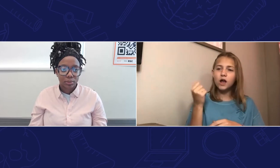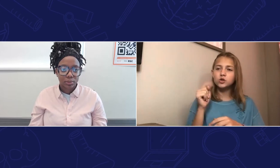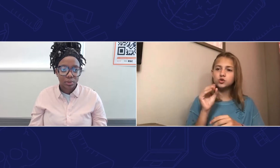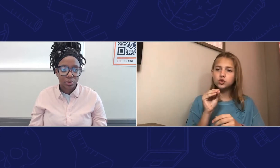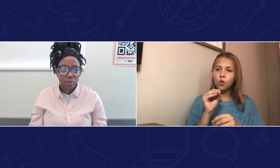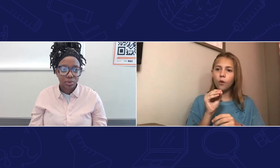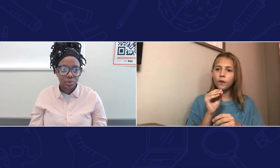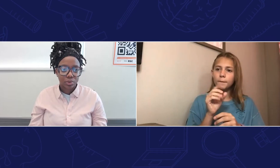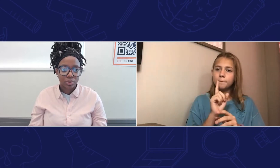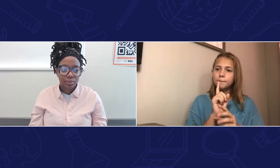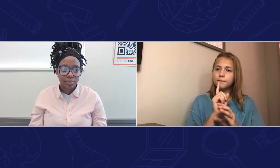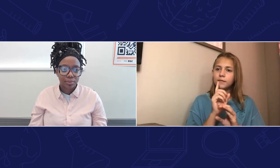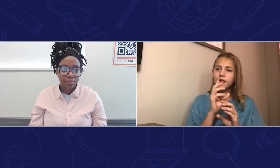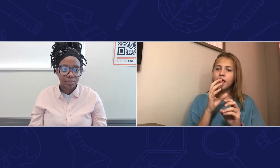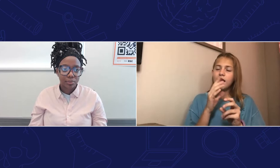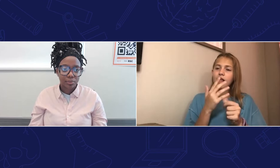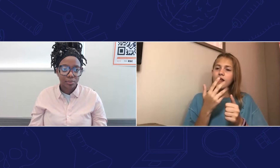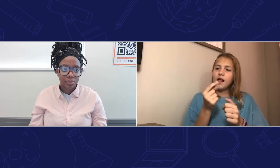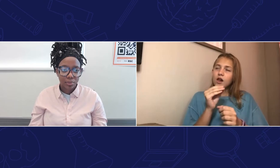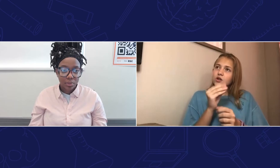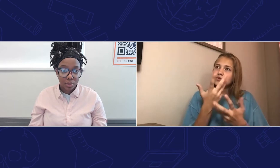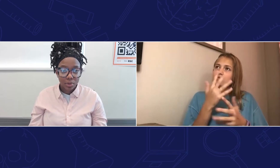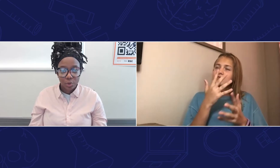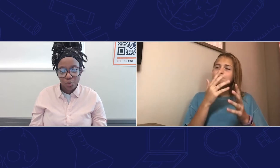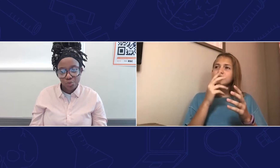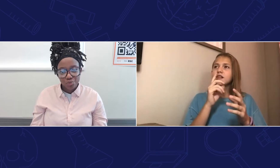better to, how do I put this?